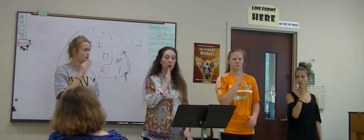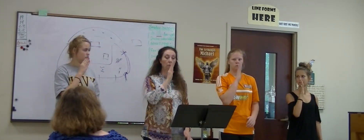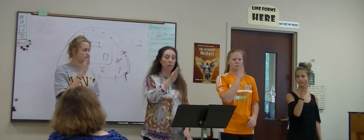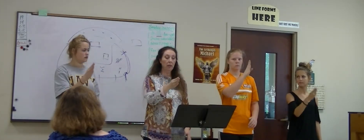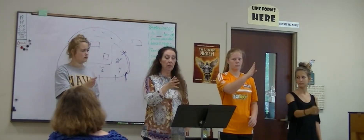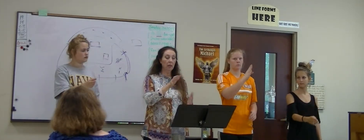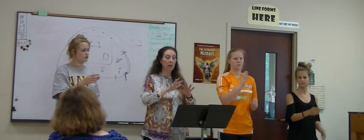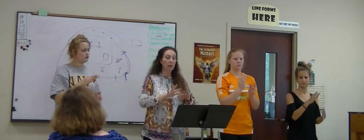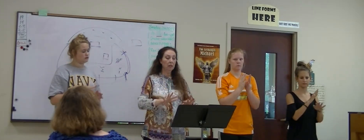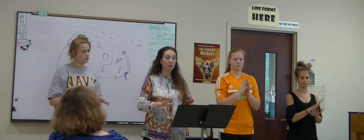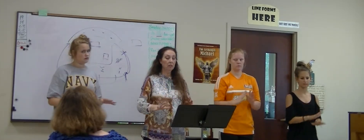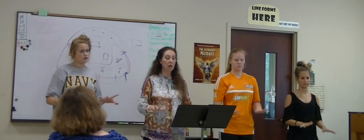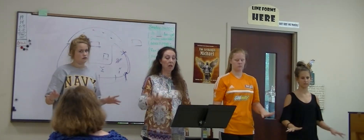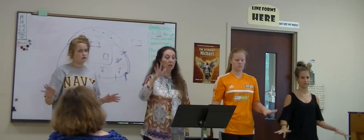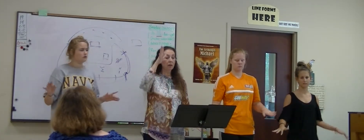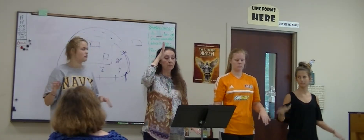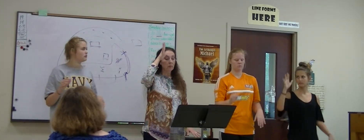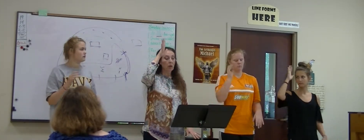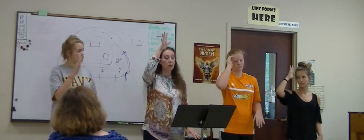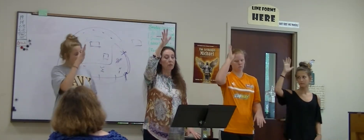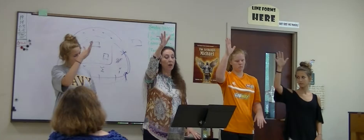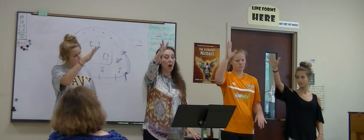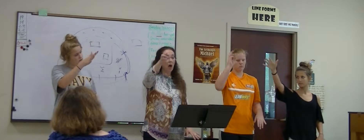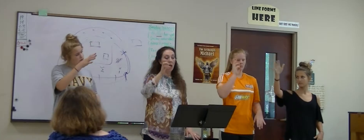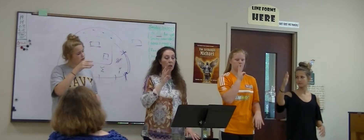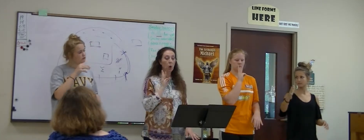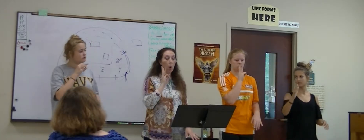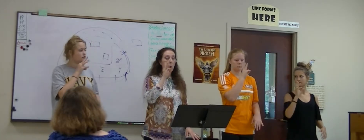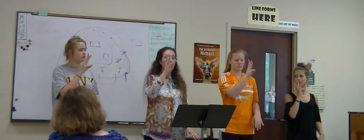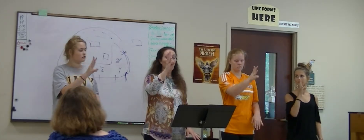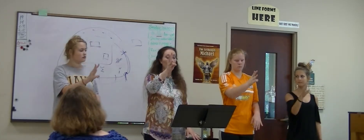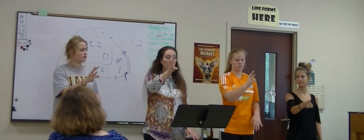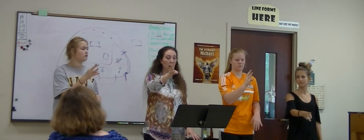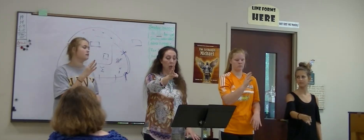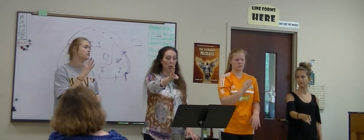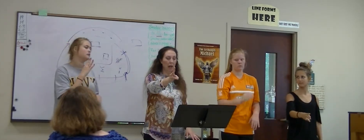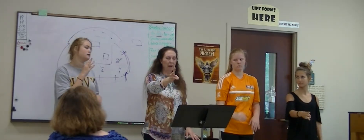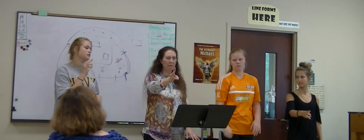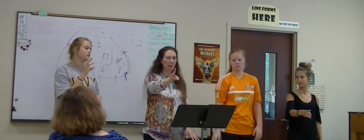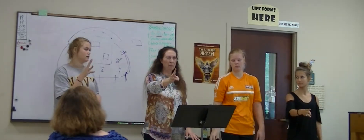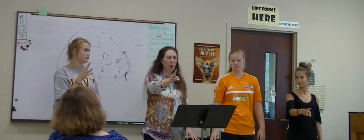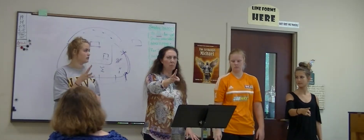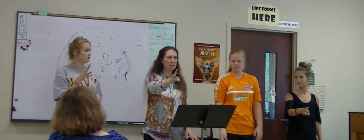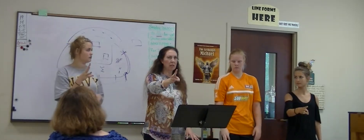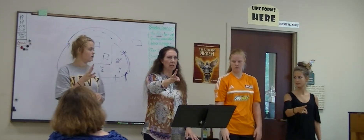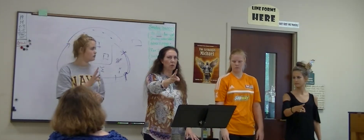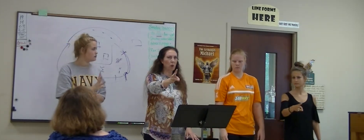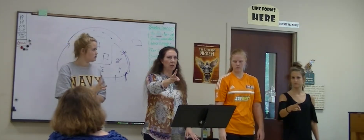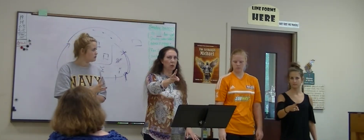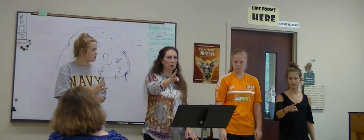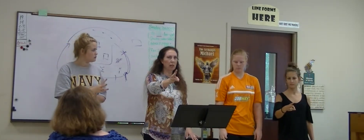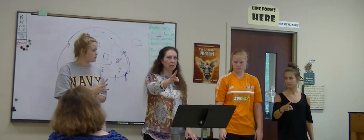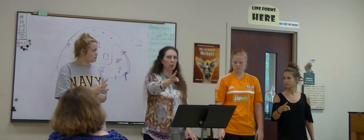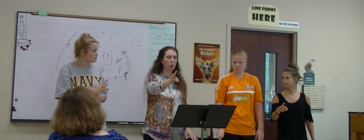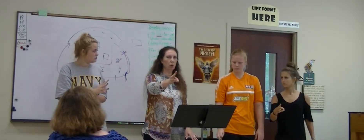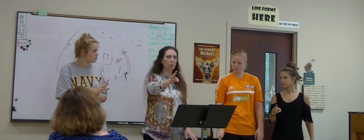be done, thy will. And if I'm not mistaken, right here she has a little bit